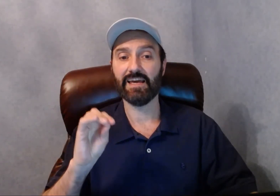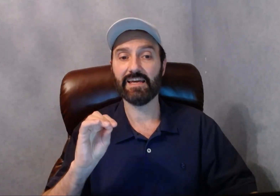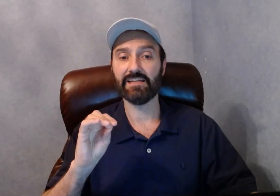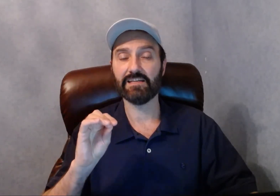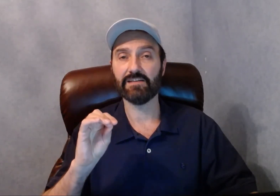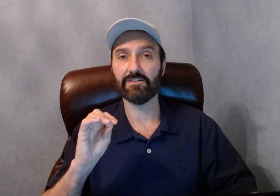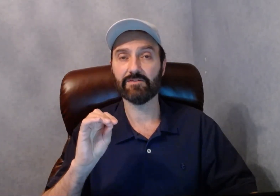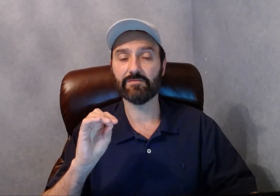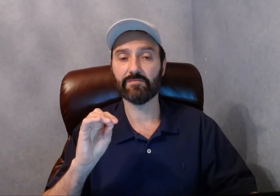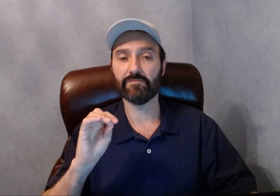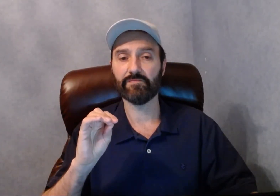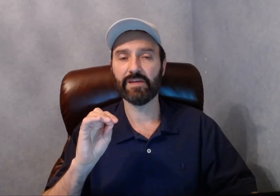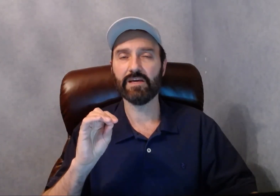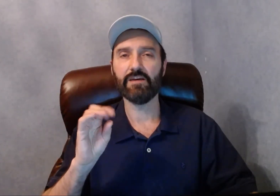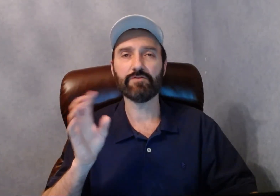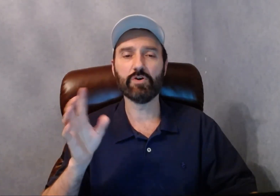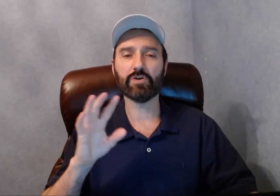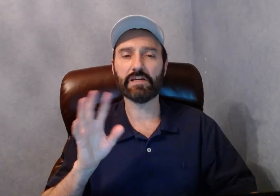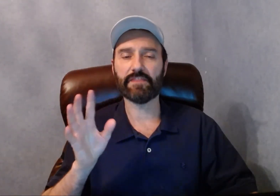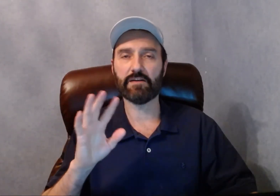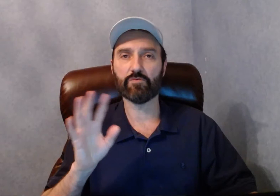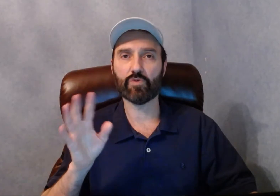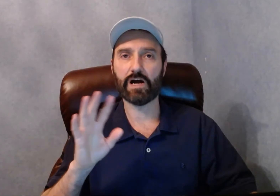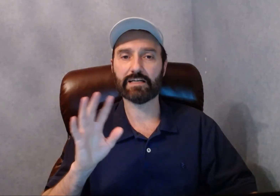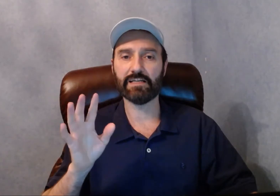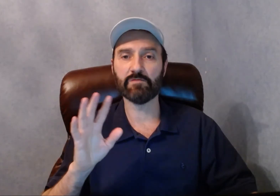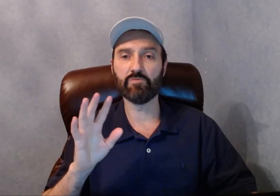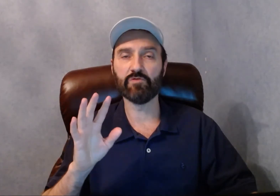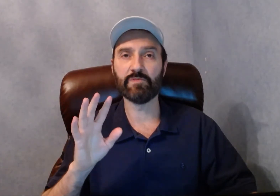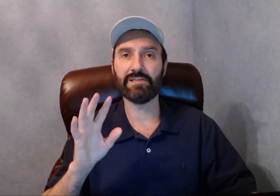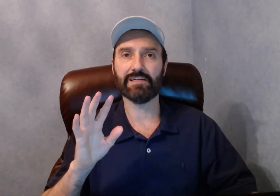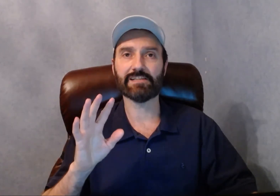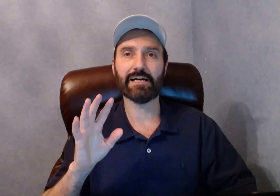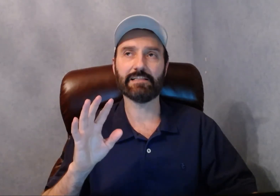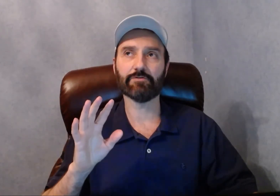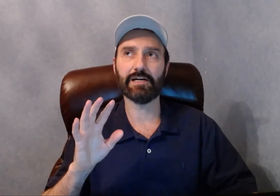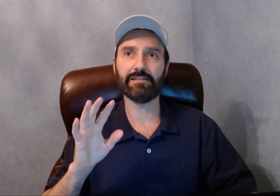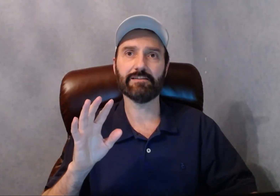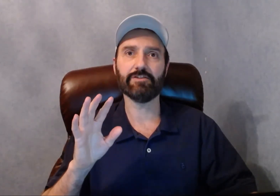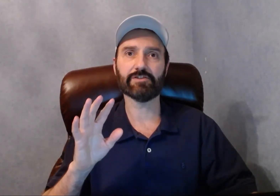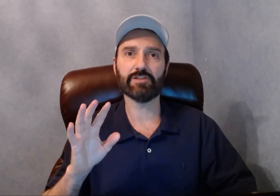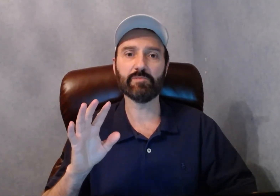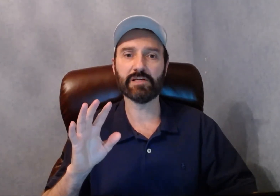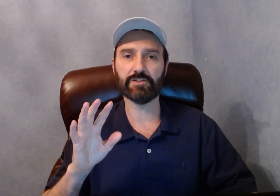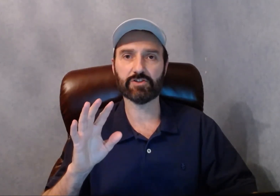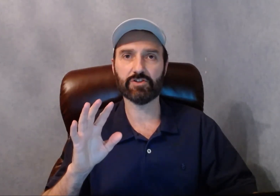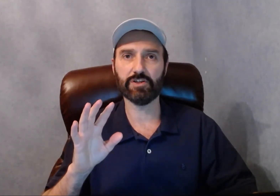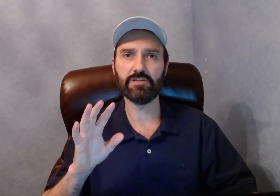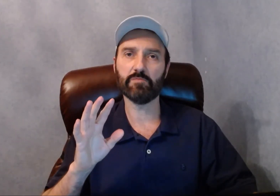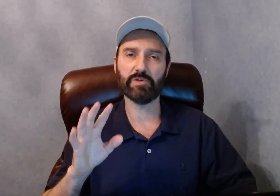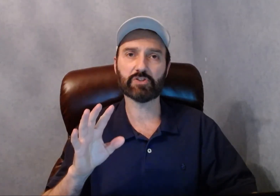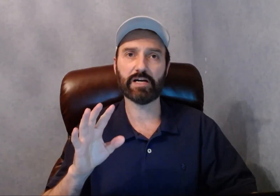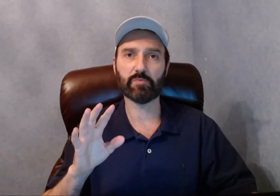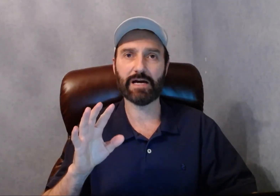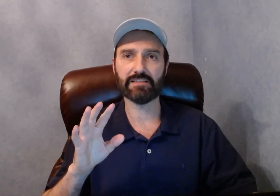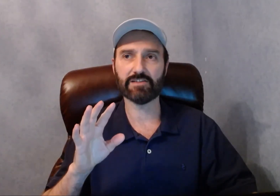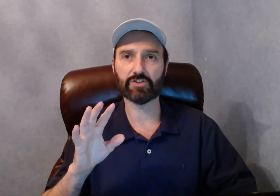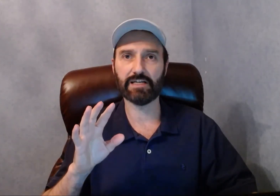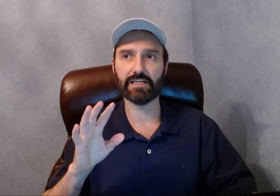80. If you don't get that rocking movement exactly right, you'll still be understood, but try to practice it, try to get it,